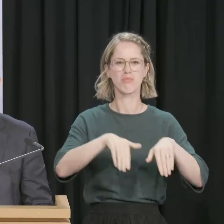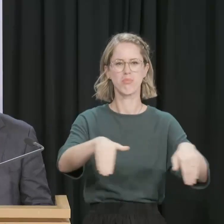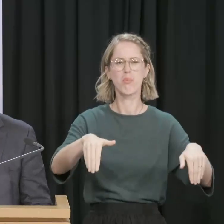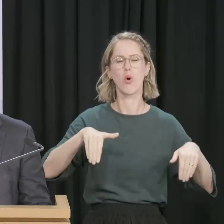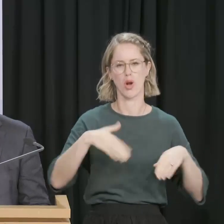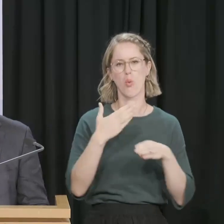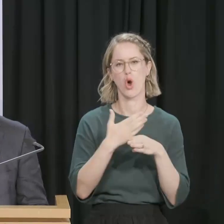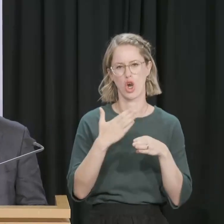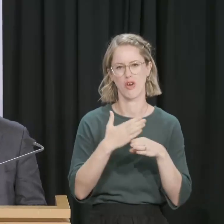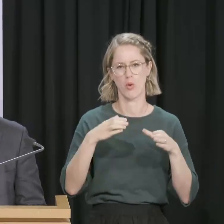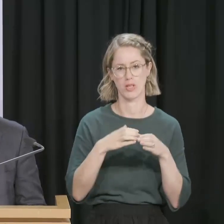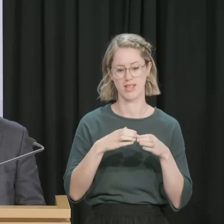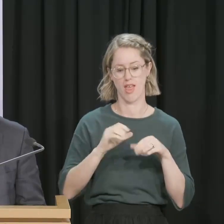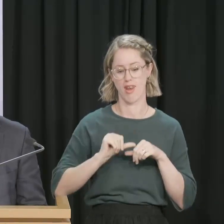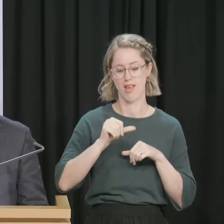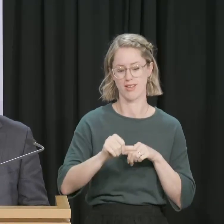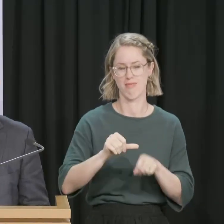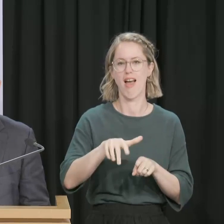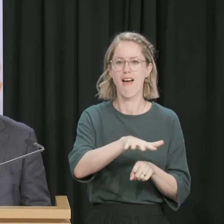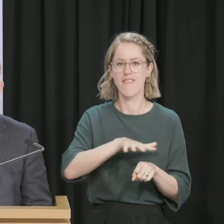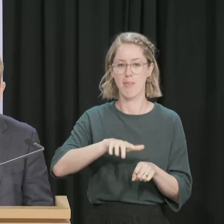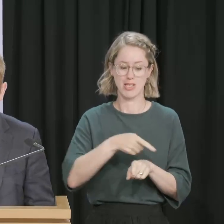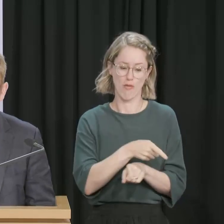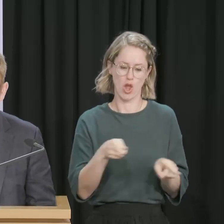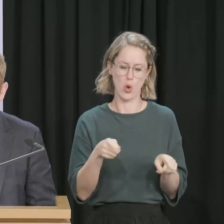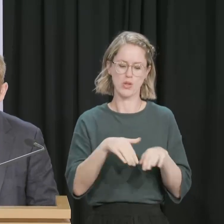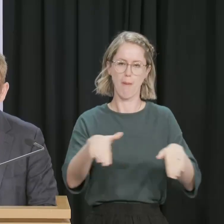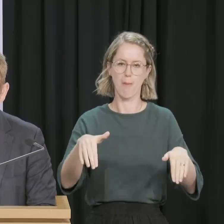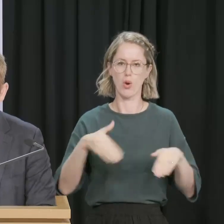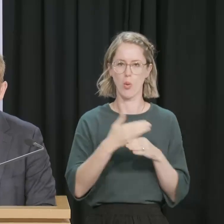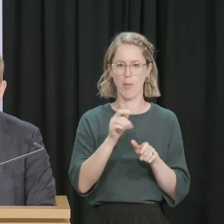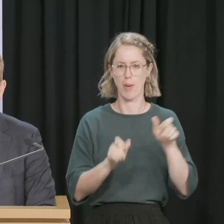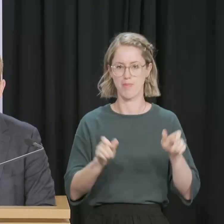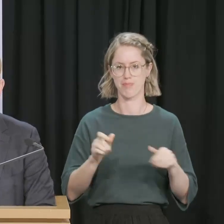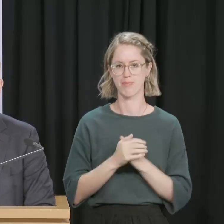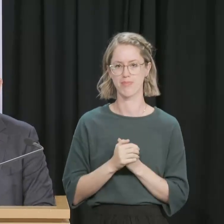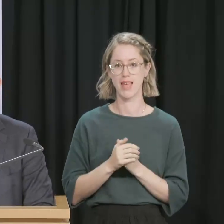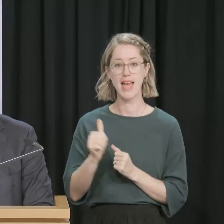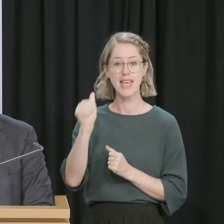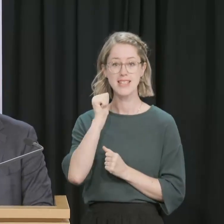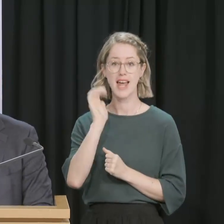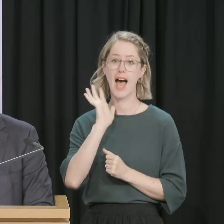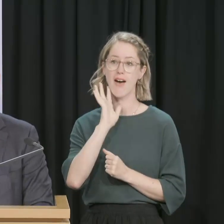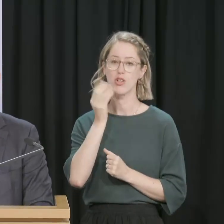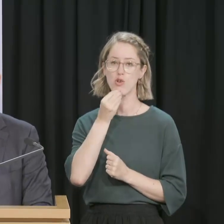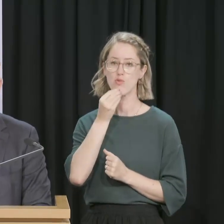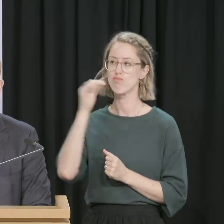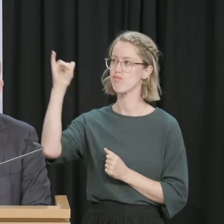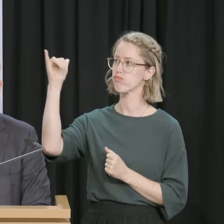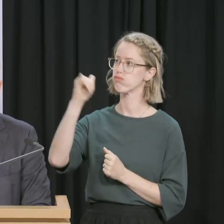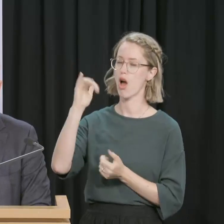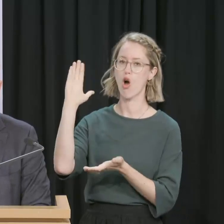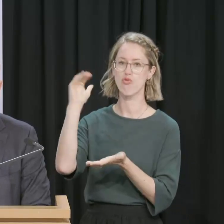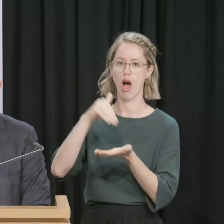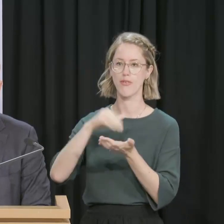workforce and now on their families. Yesterday afternoon we received the fourth batch of our Pfizer-BioNTech